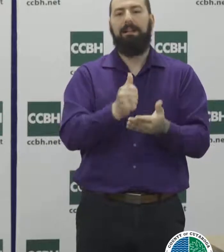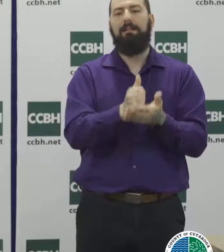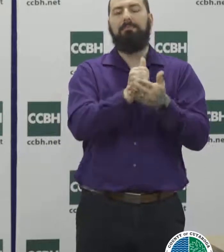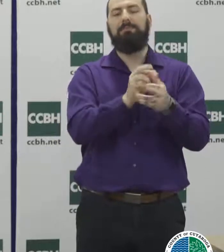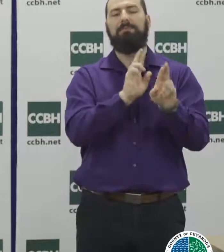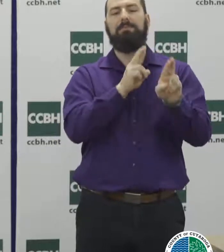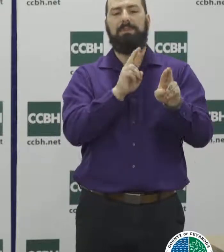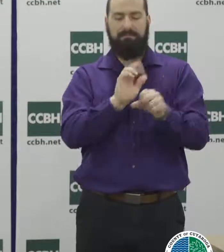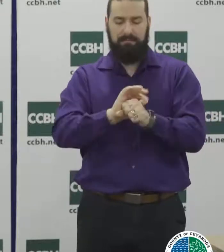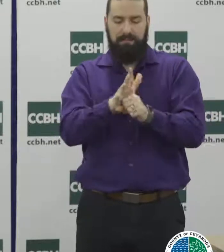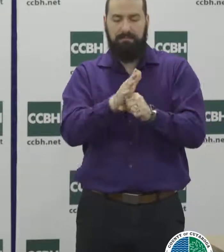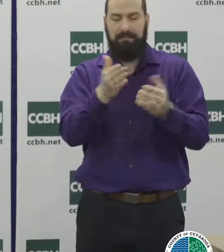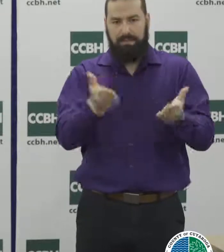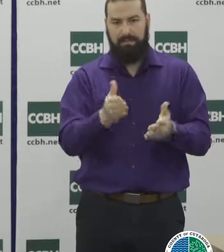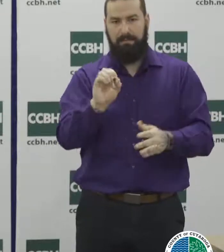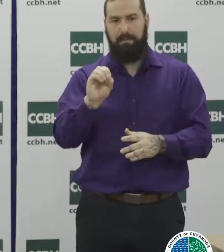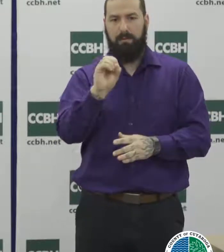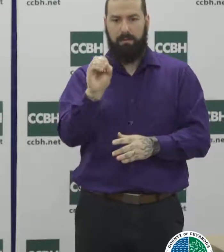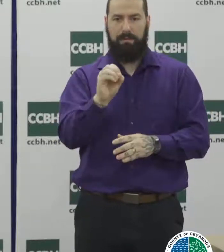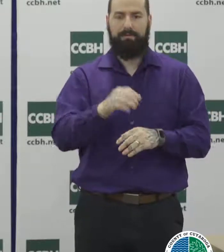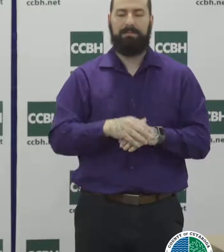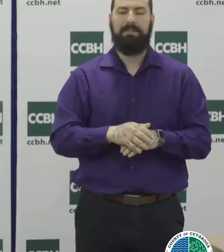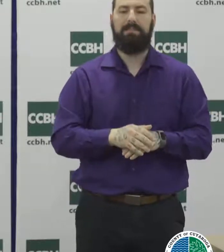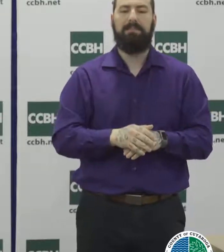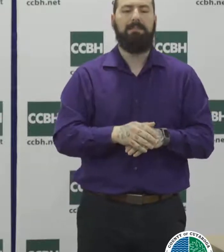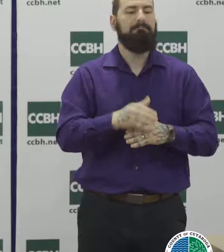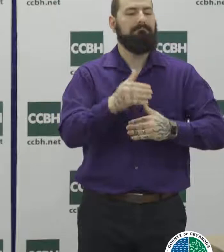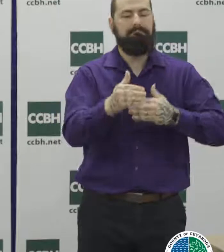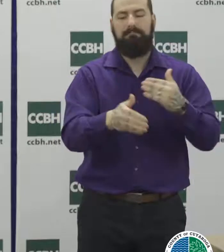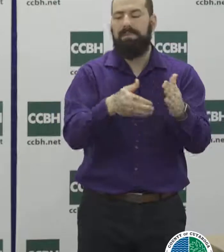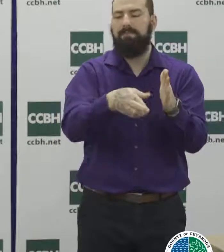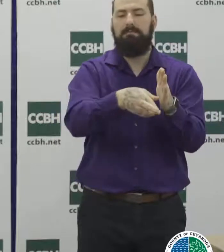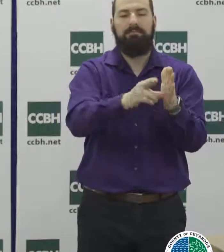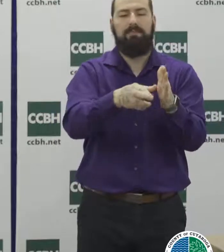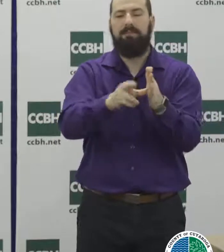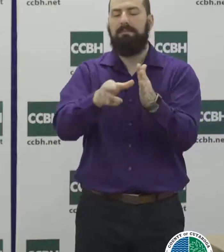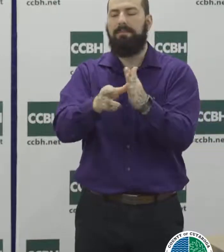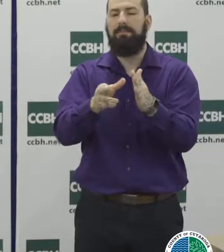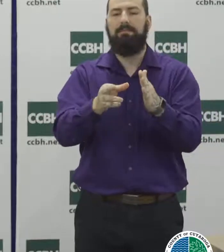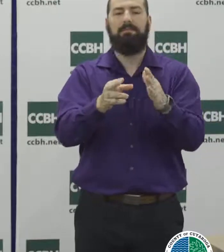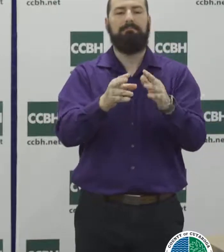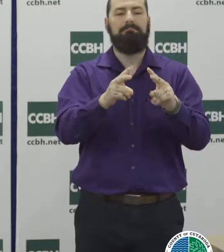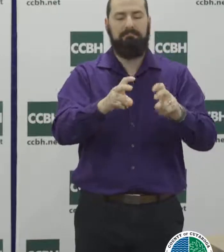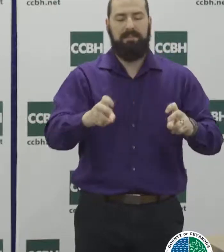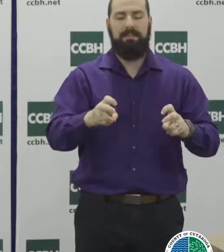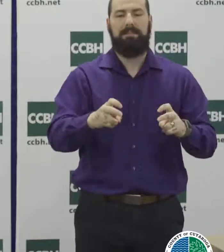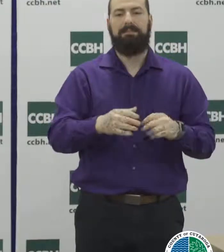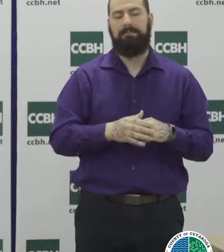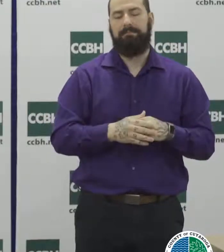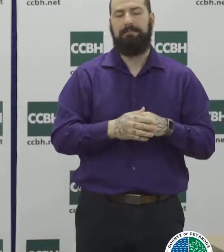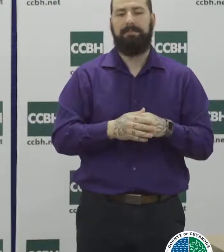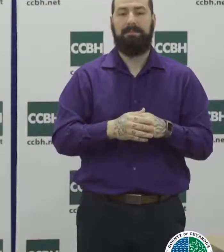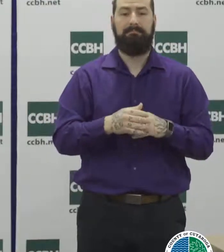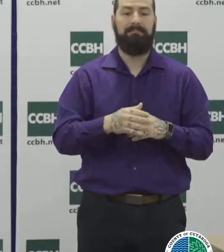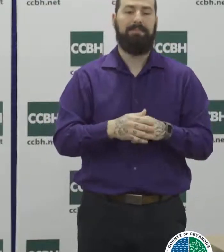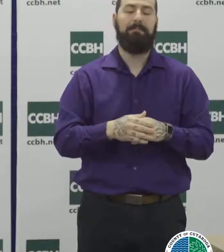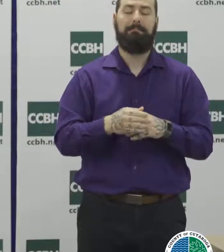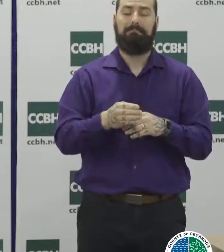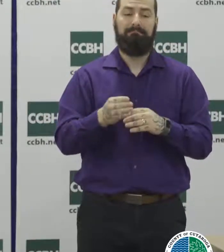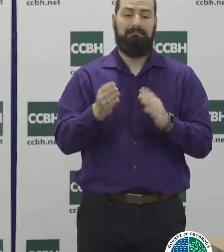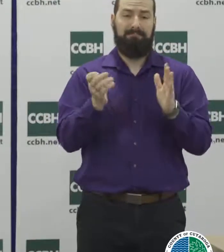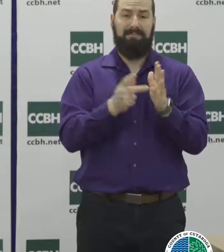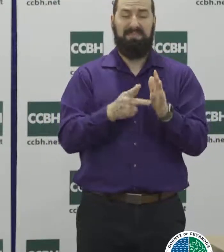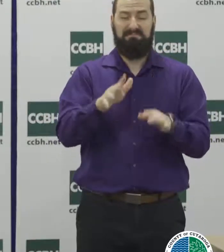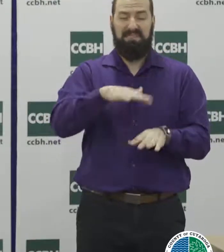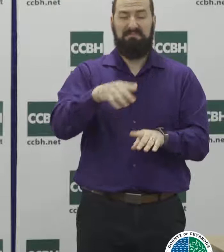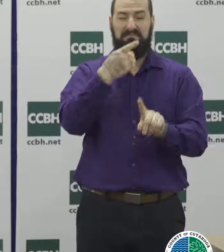We anticipate that this guidance will continue to be reviewed and revised as we move forward in the pandemic response. If we go back a month or